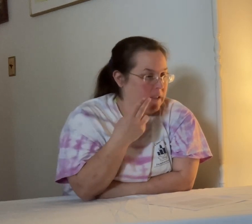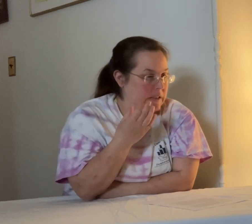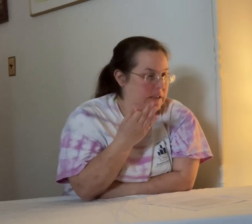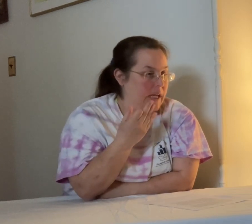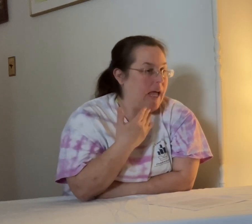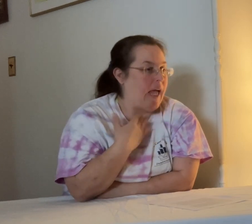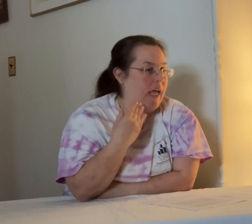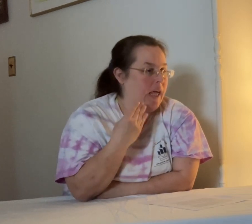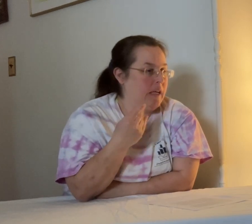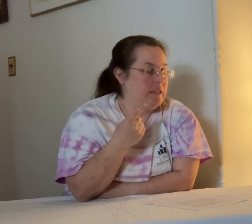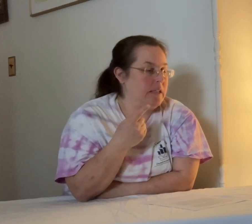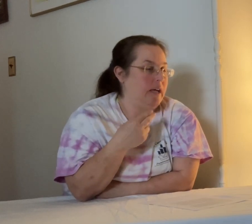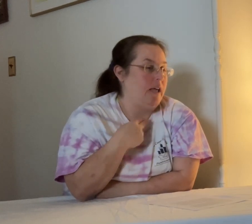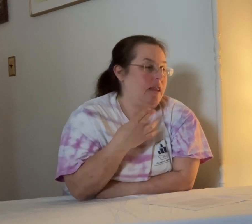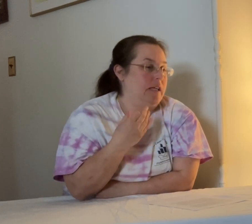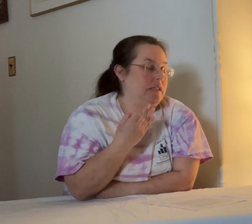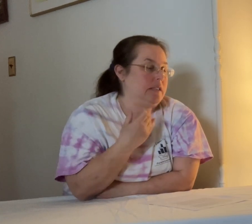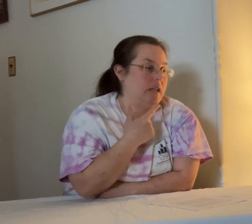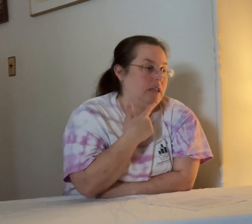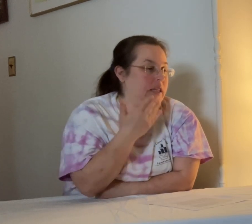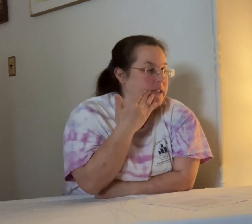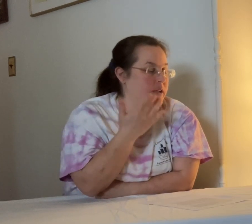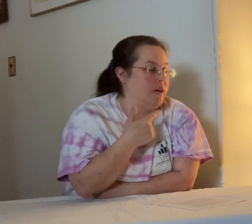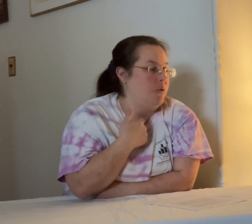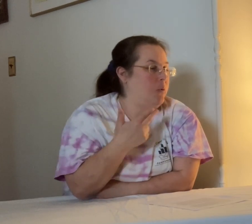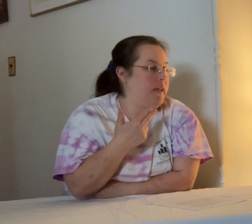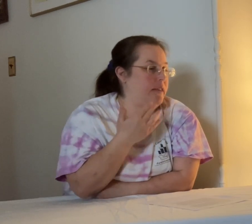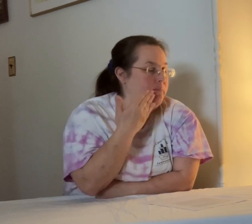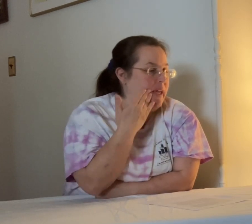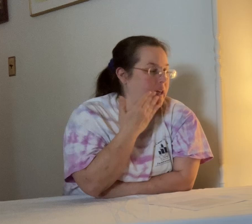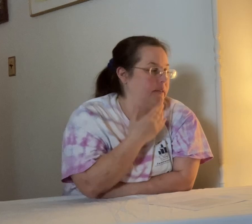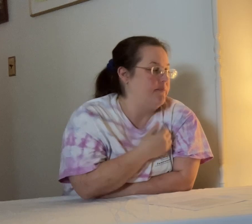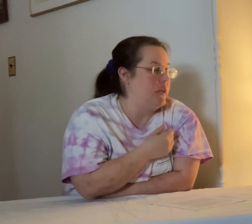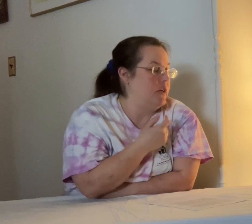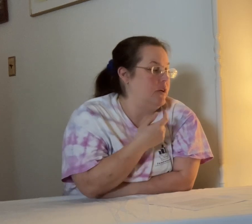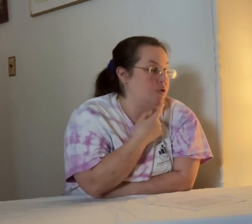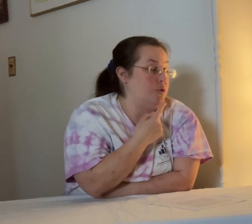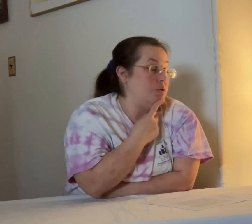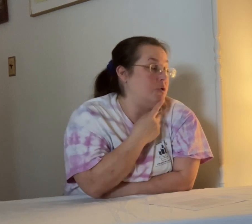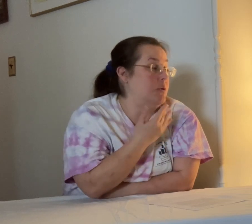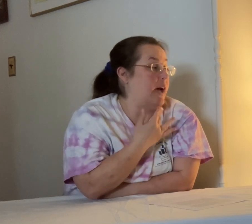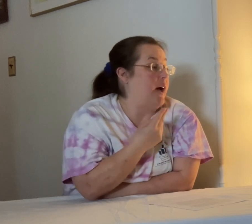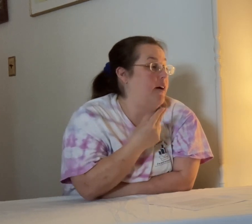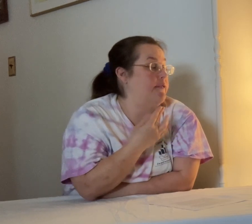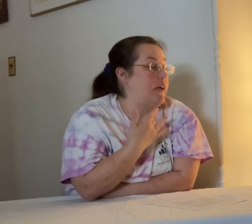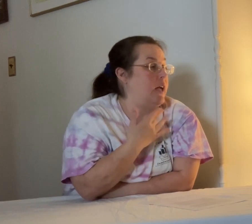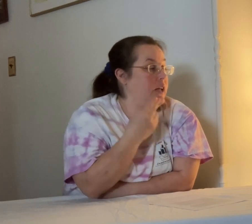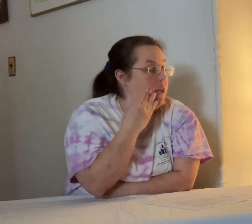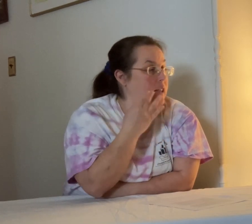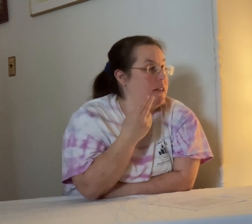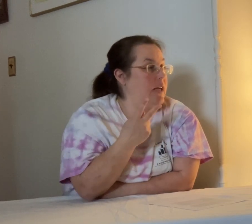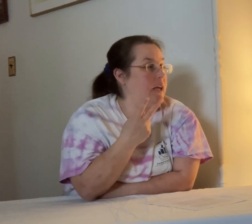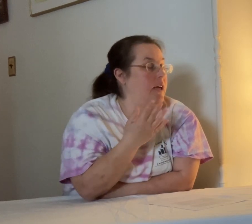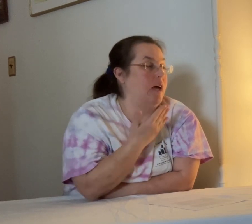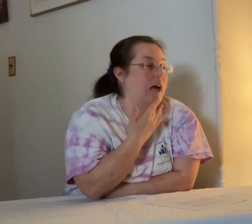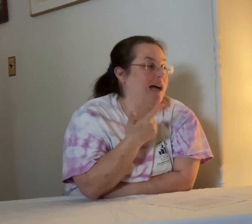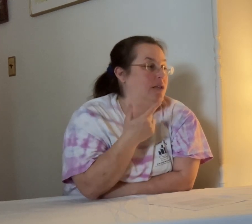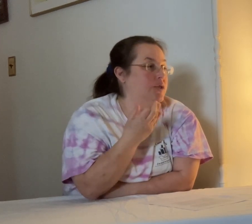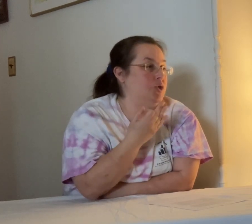weeks and this letter with me. Do you have anything else